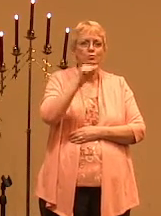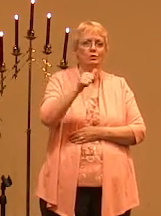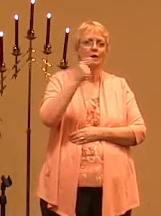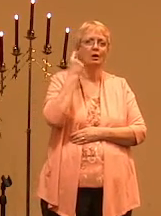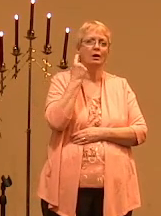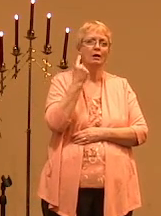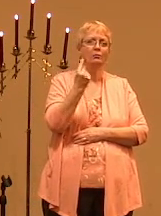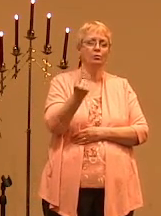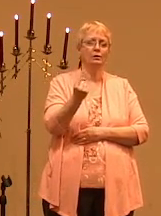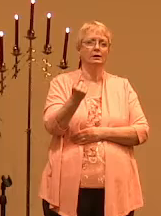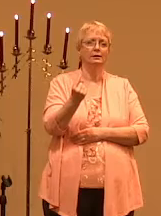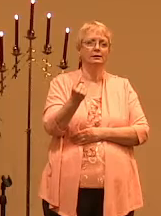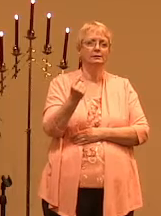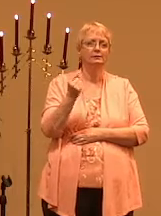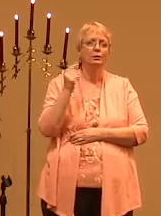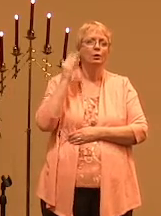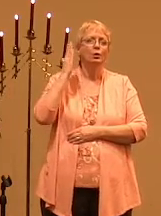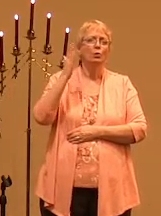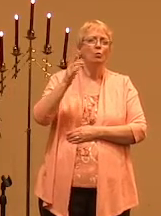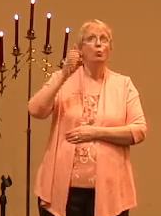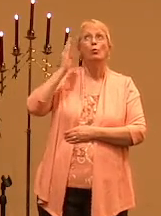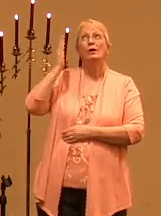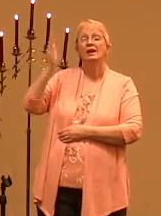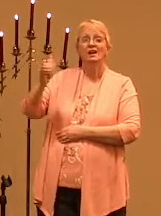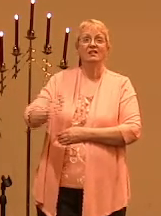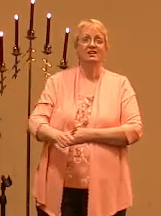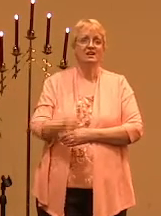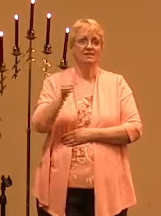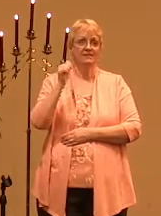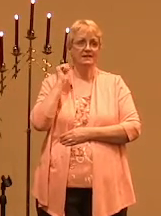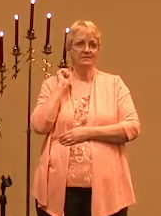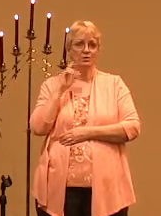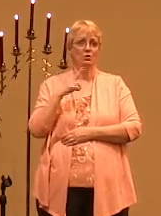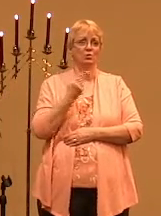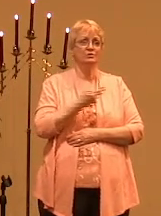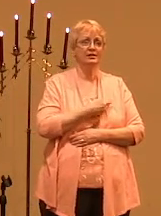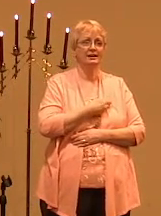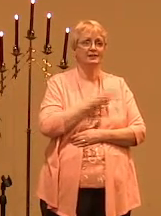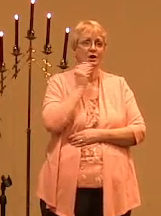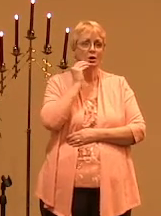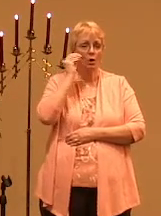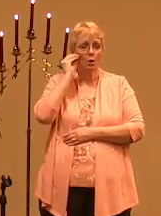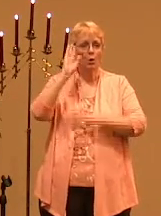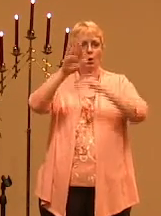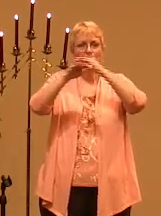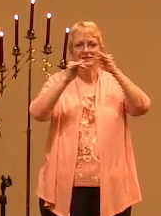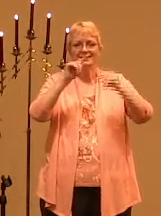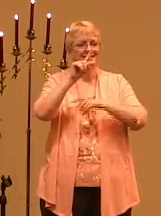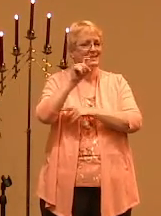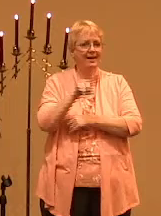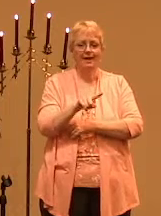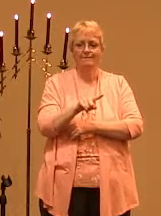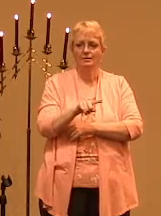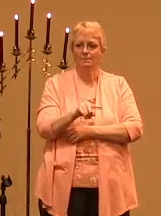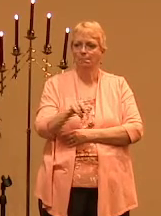No, not one. Will he refuse us a home?